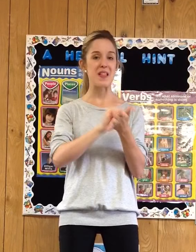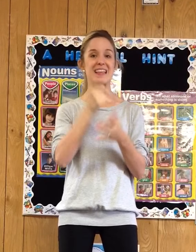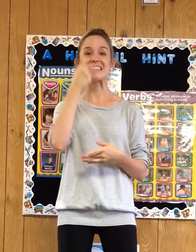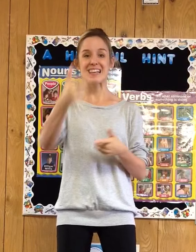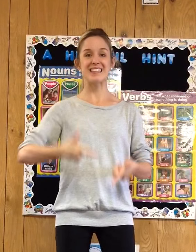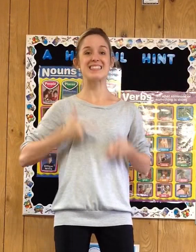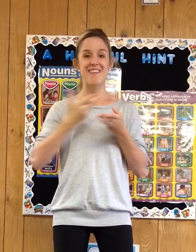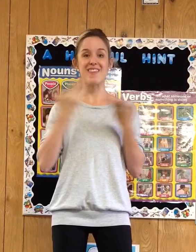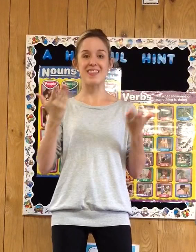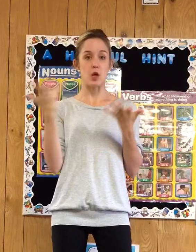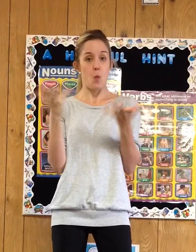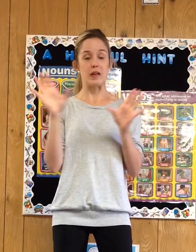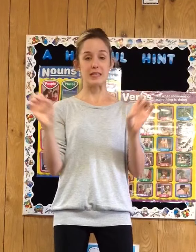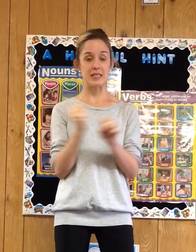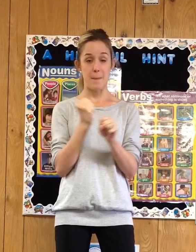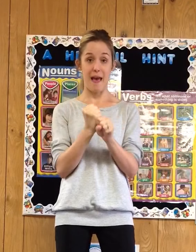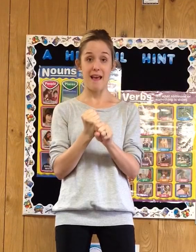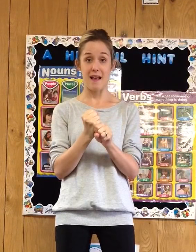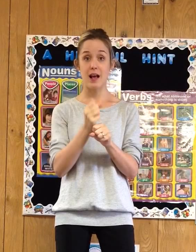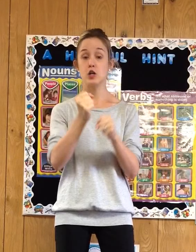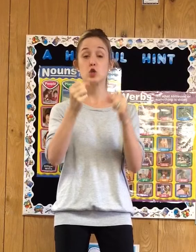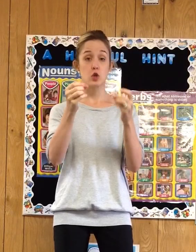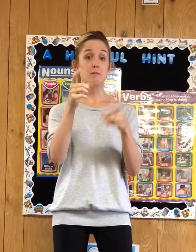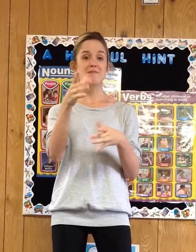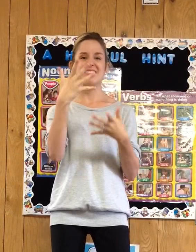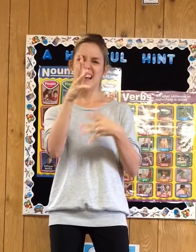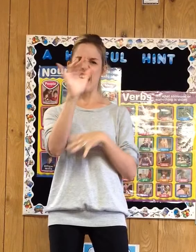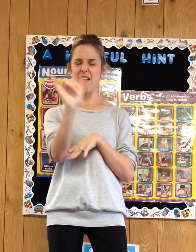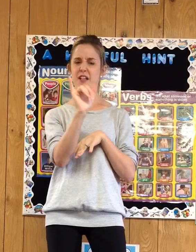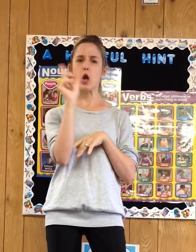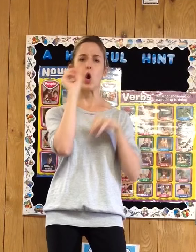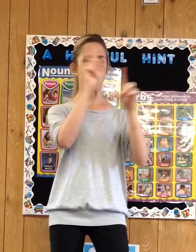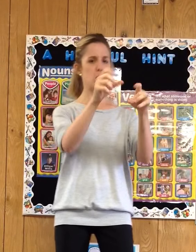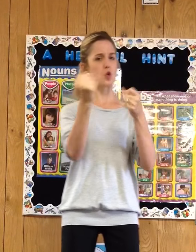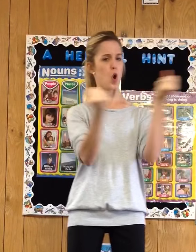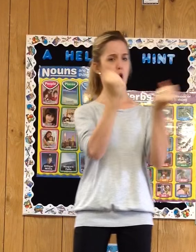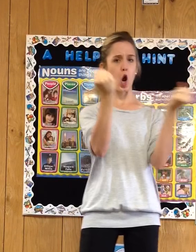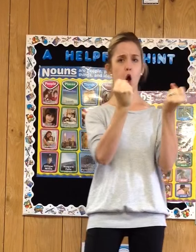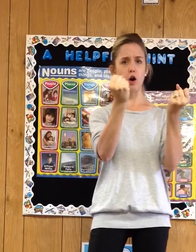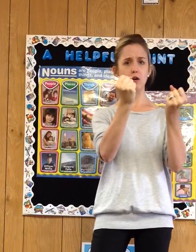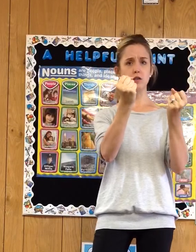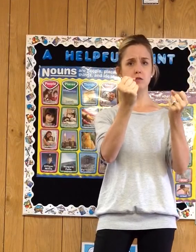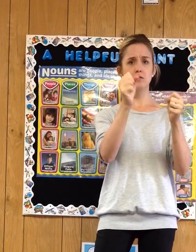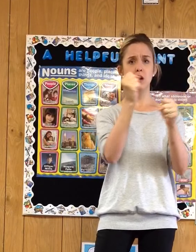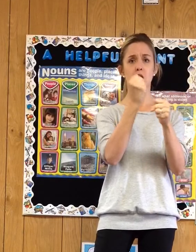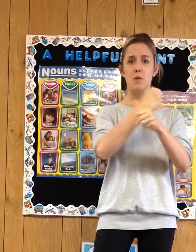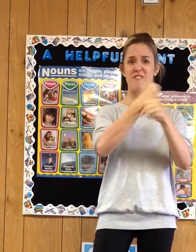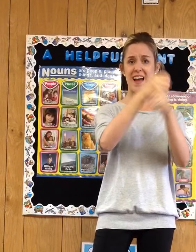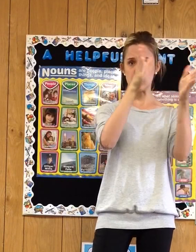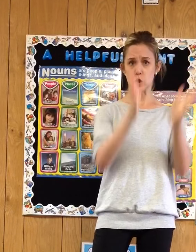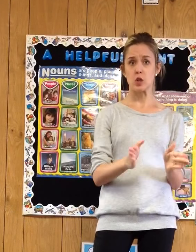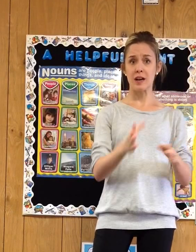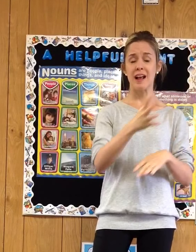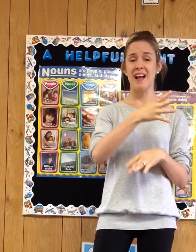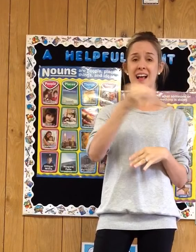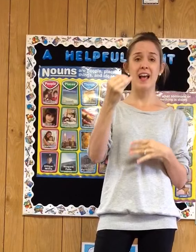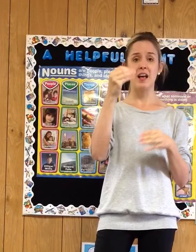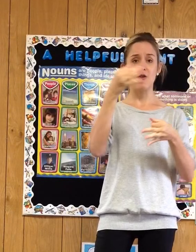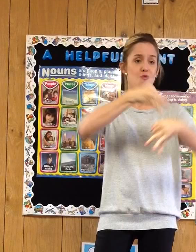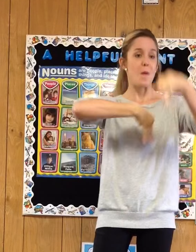to make. So this is kind of like going into a car factory and replacing the blueprints with